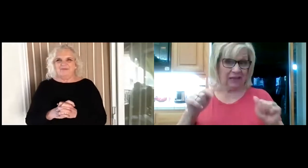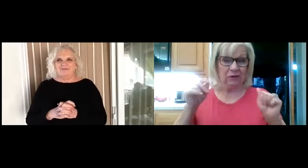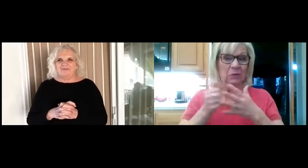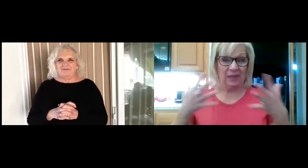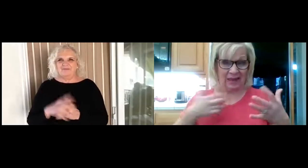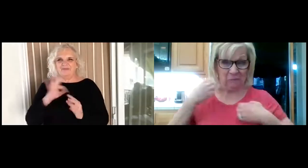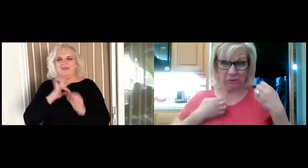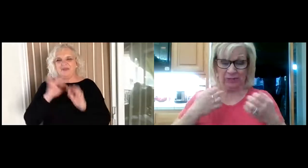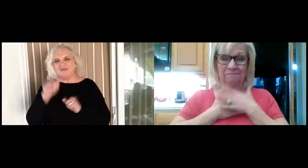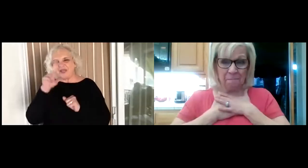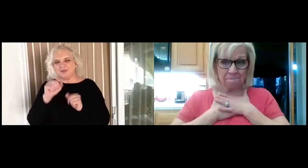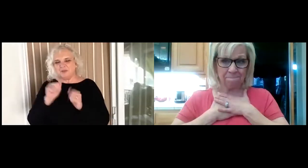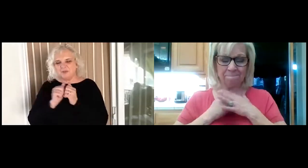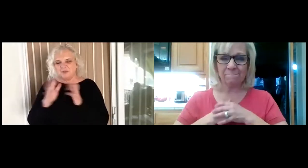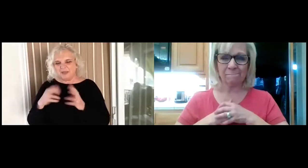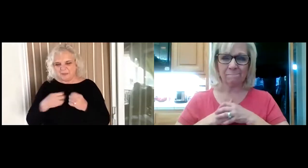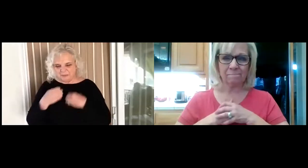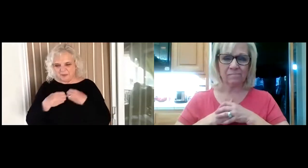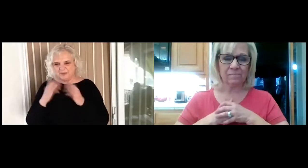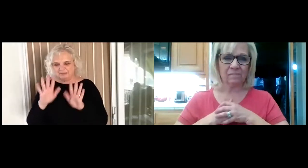If I can do it without emotion.